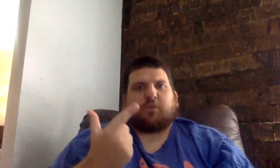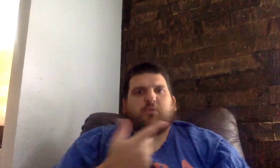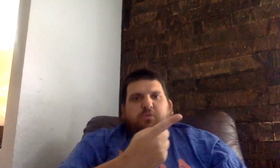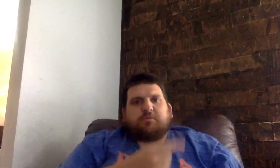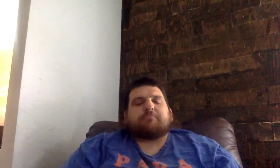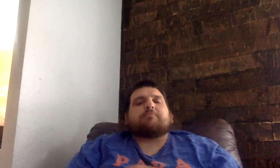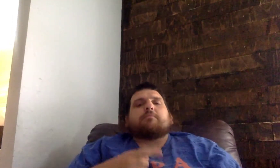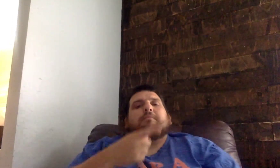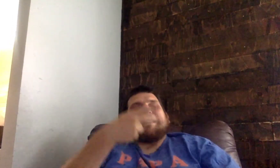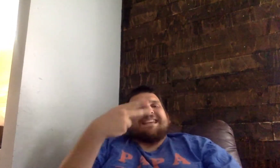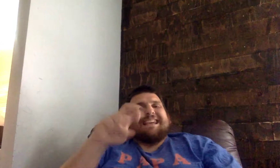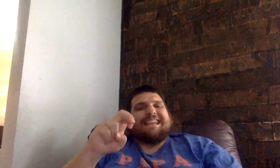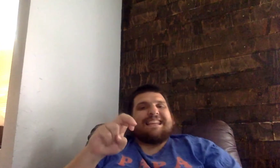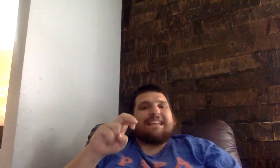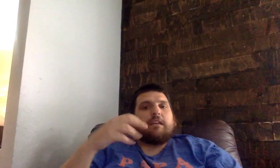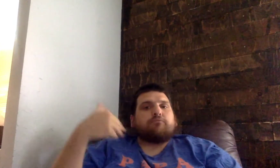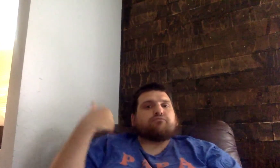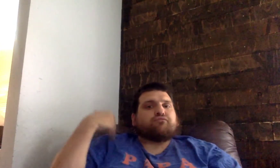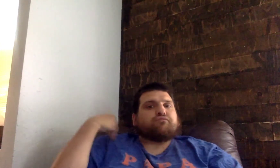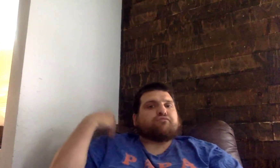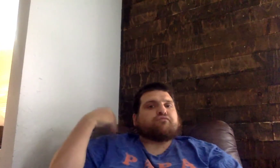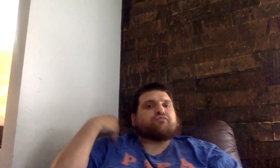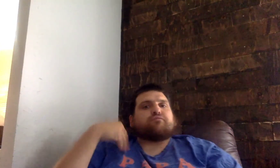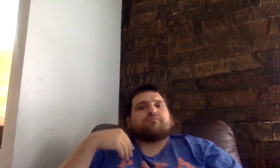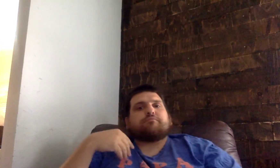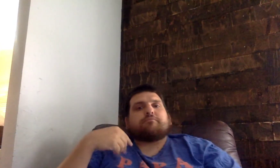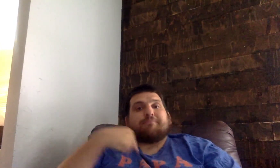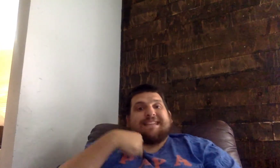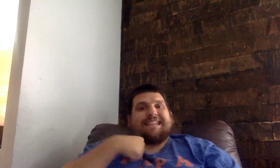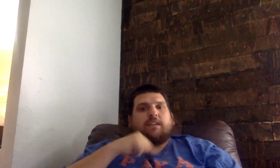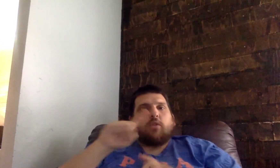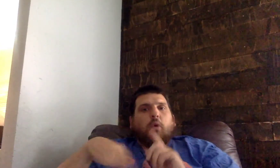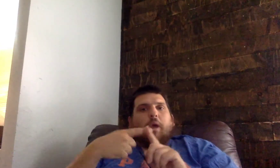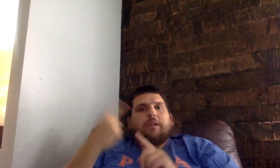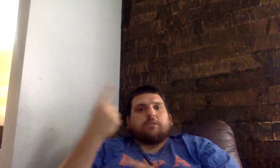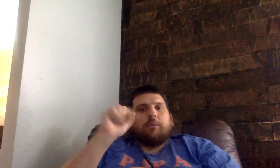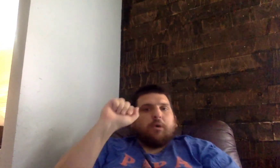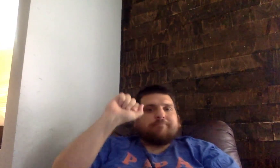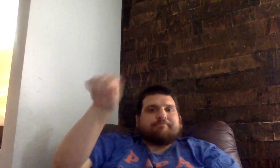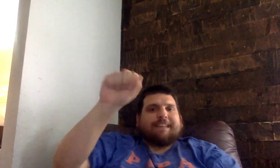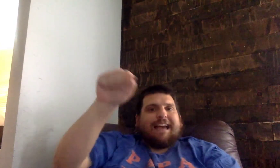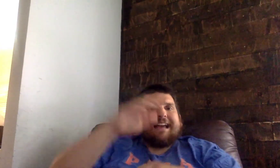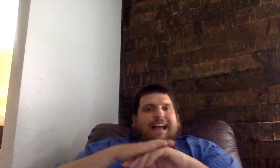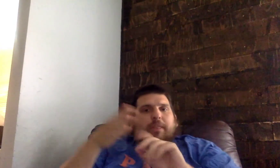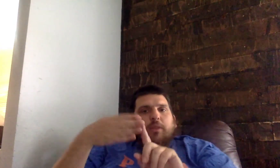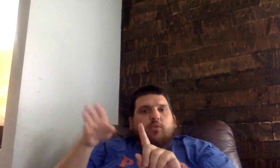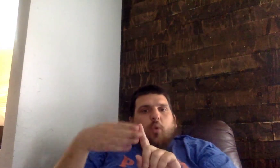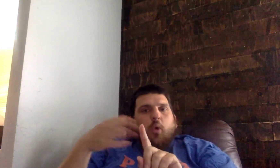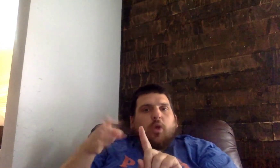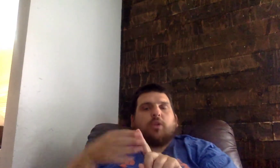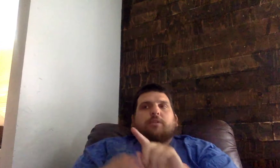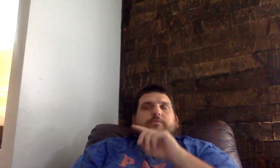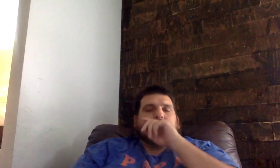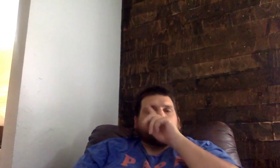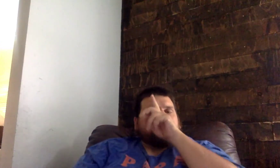So that's my dog. And he lets me know if somebody's knocking at the door